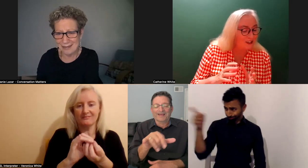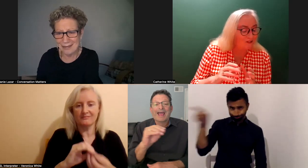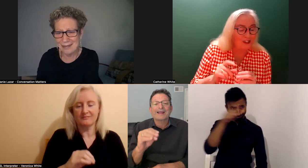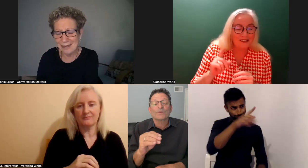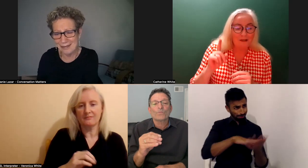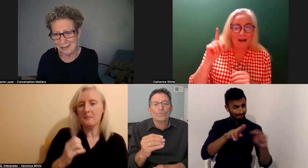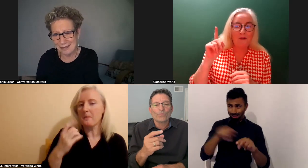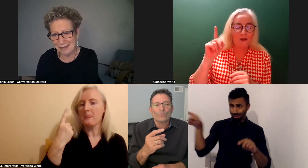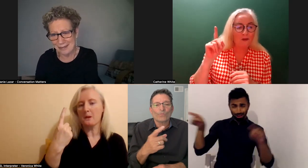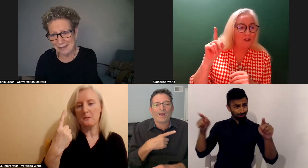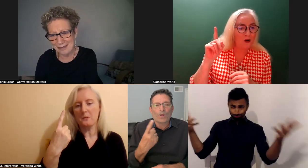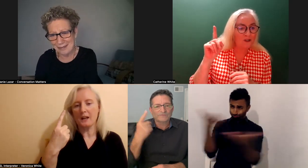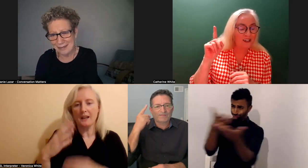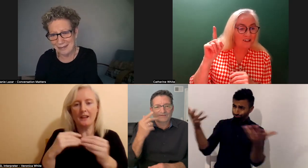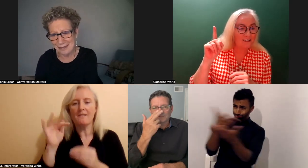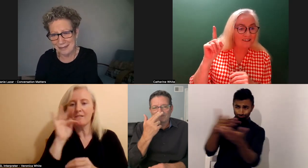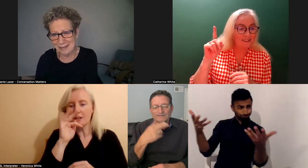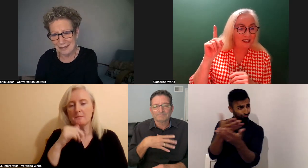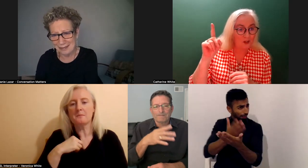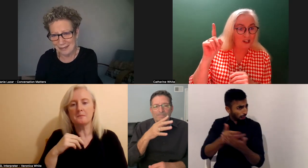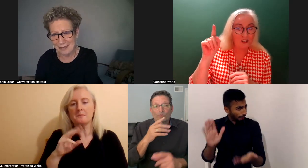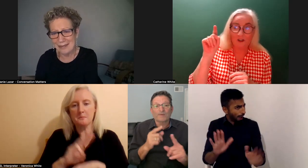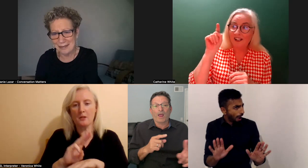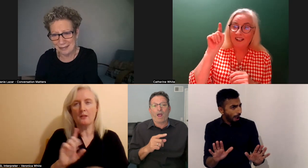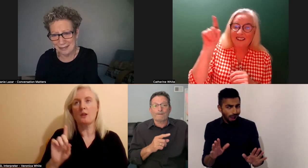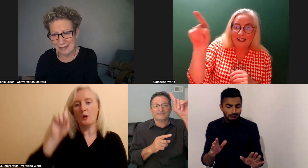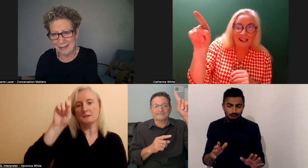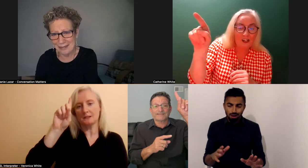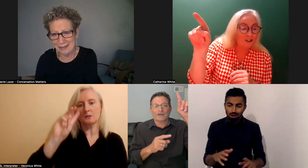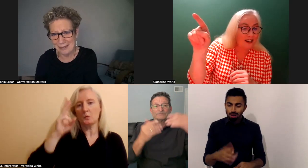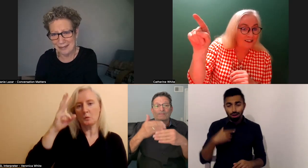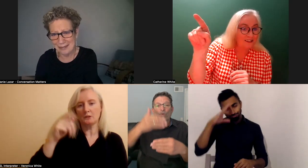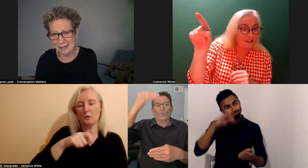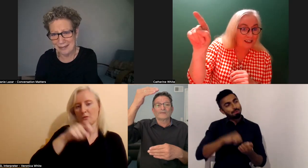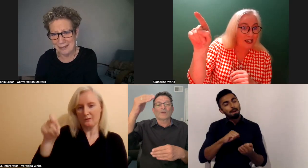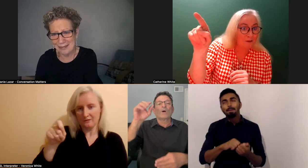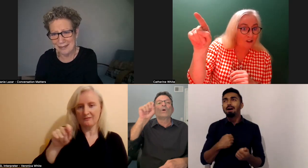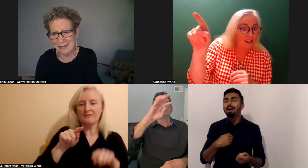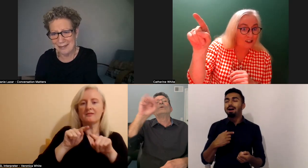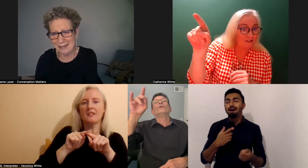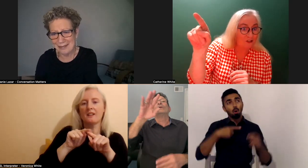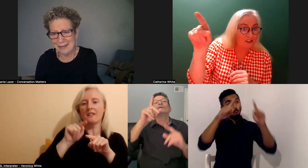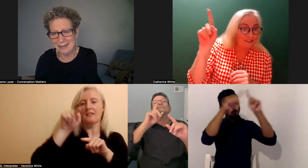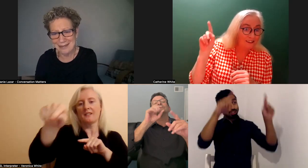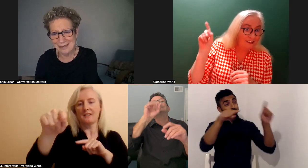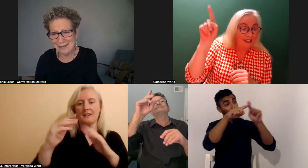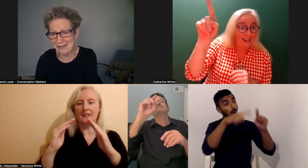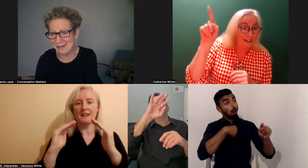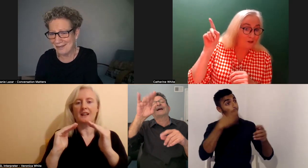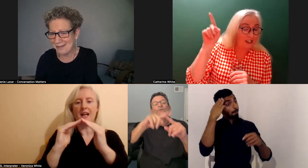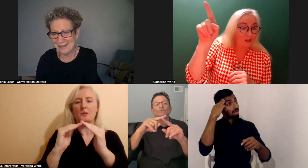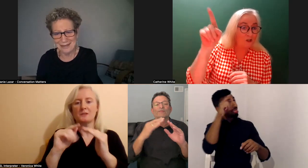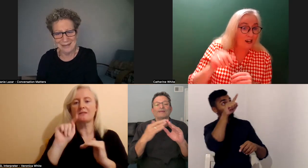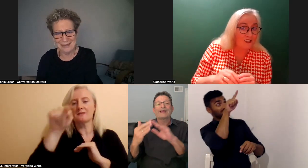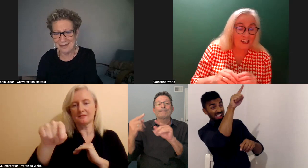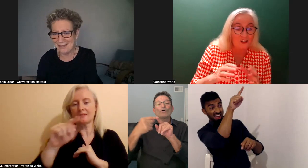always think is funny is that my mother would be upstairs in the window, signing across to the neighbour across the road, and